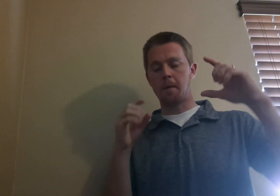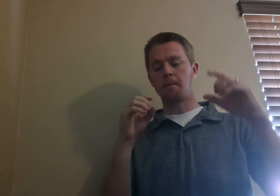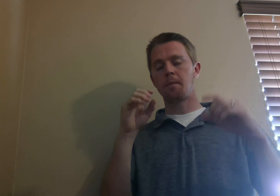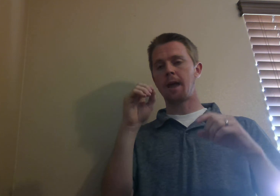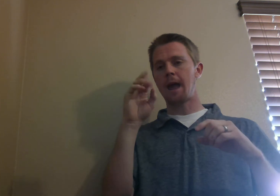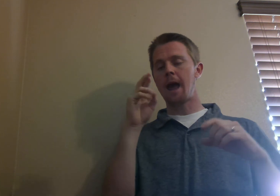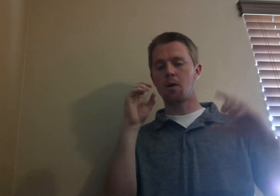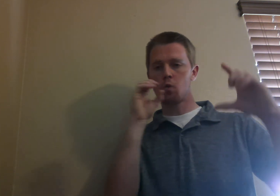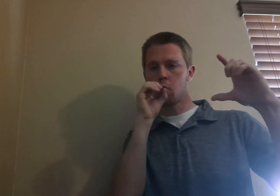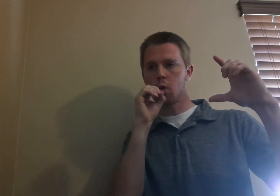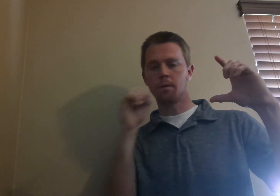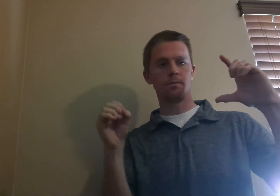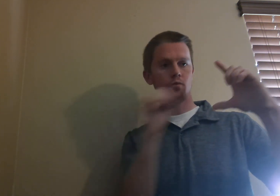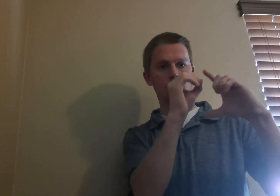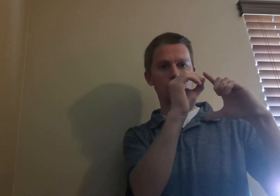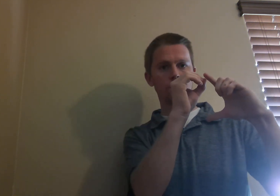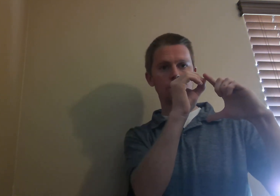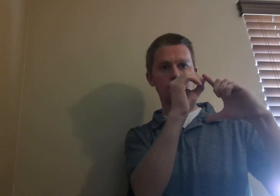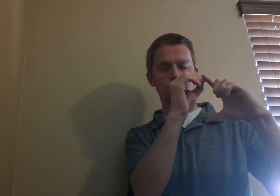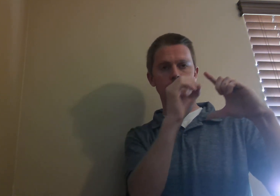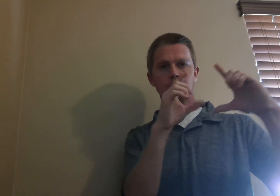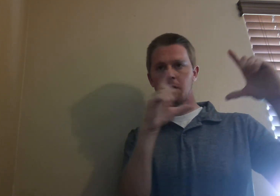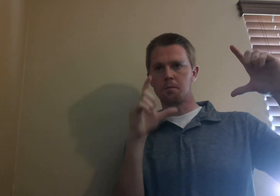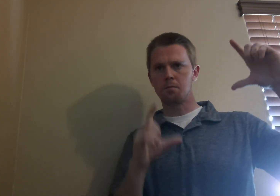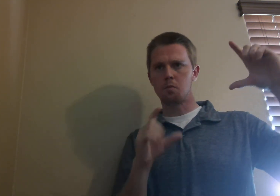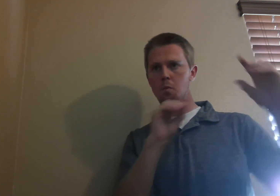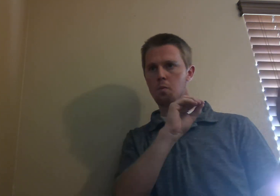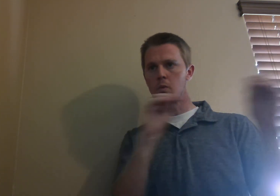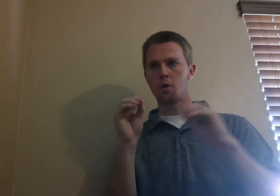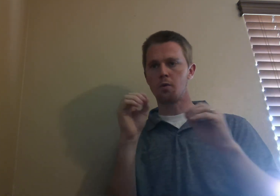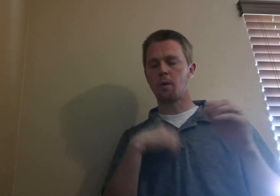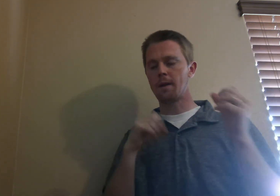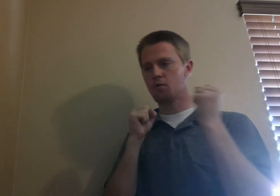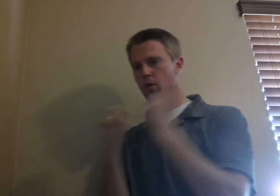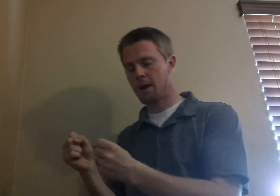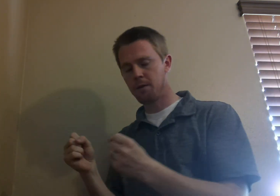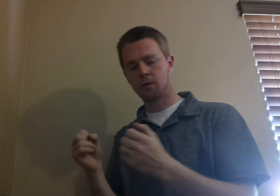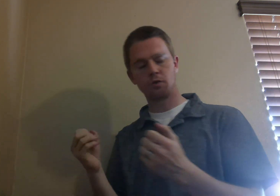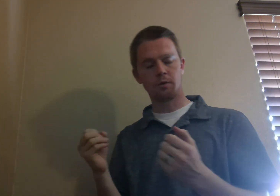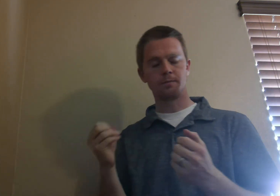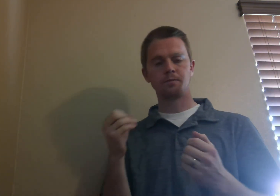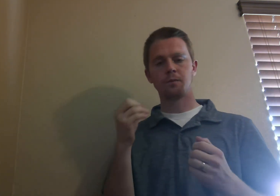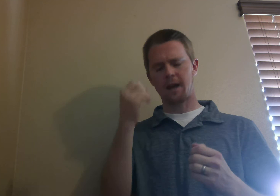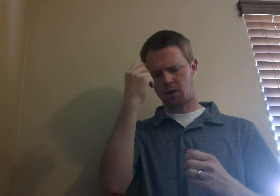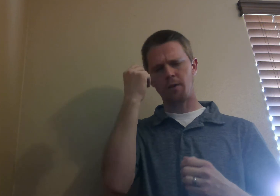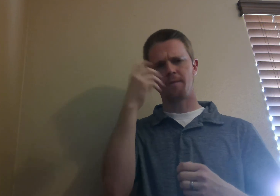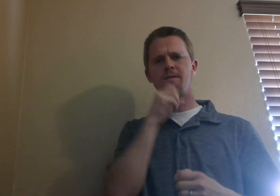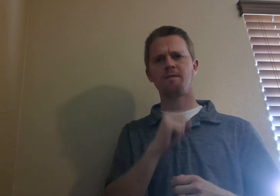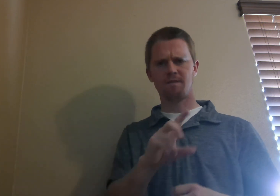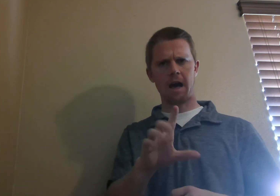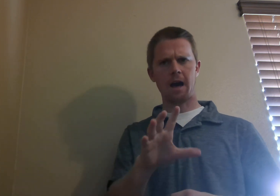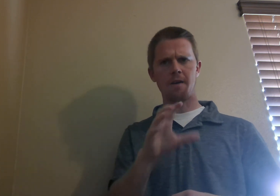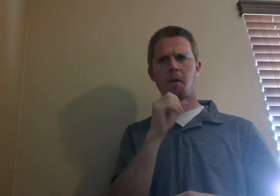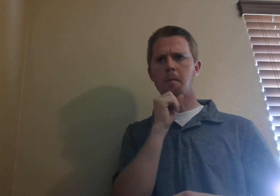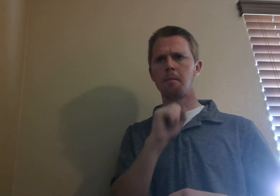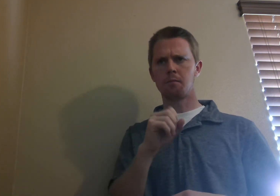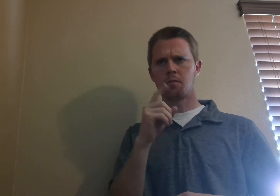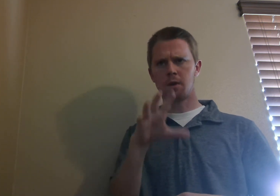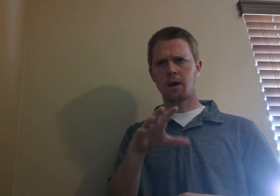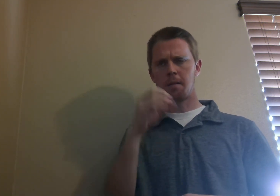sense? I know you're 5, but I think you can get this. Okay, so I've got my seatbelt on. If I drive forward real fast right now, which direction is the balloon going to go?